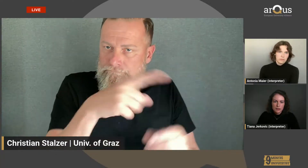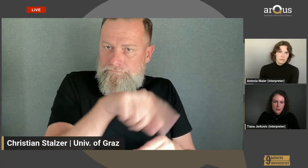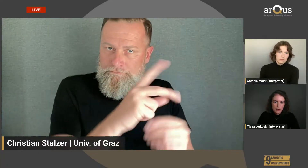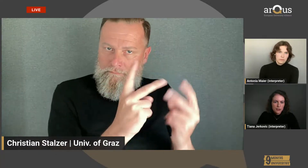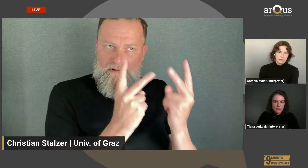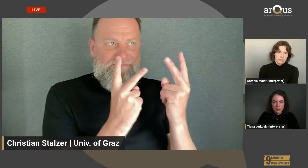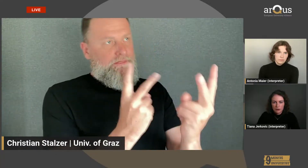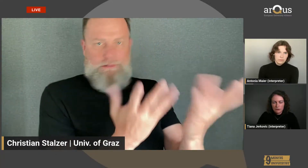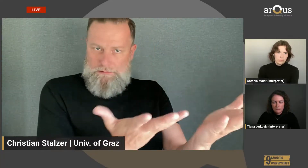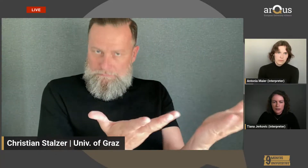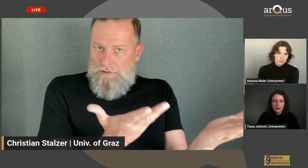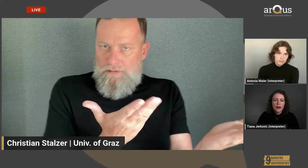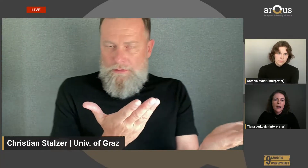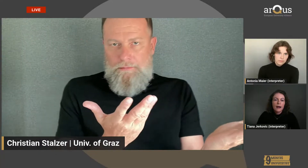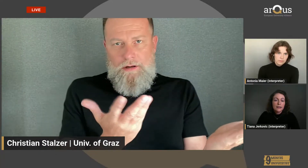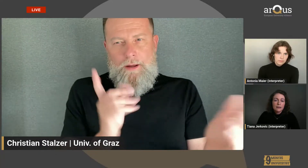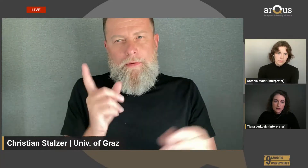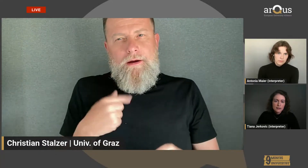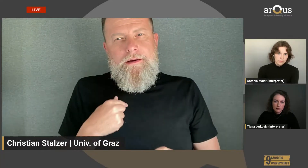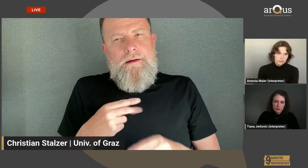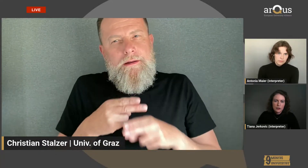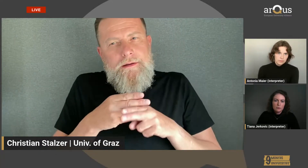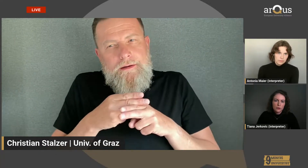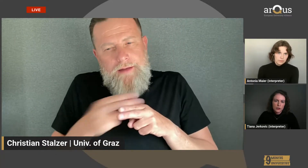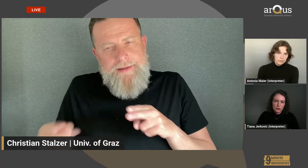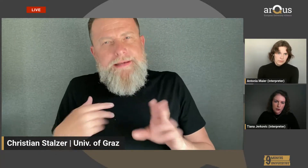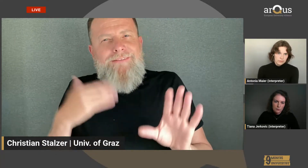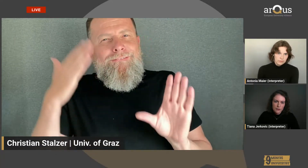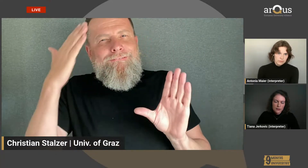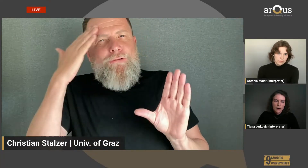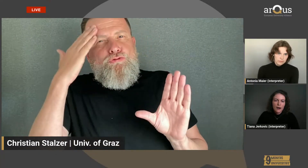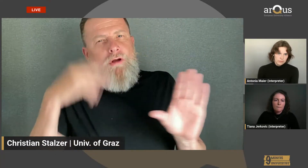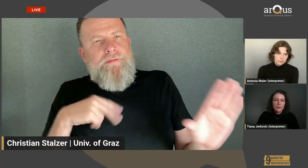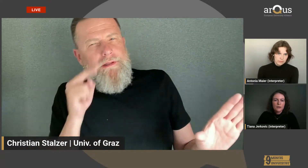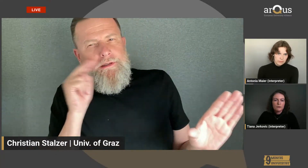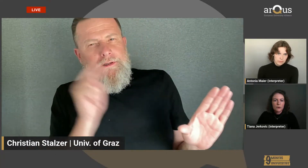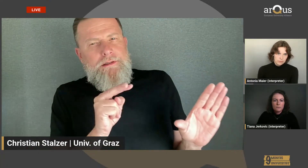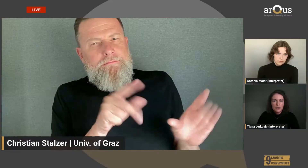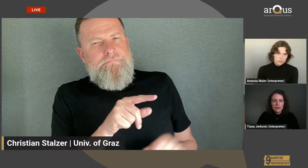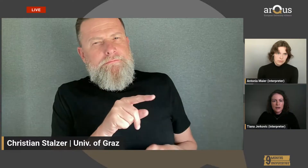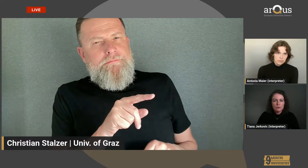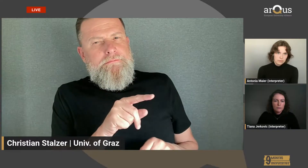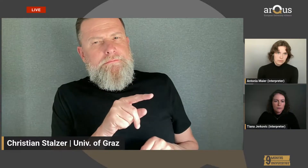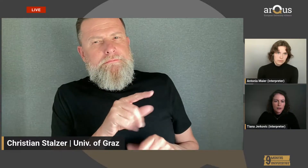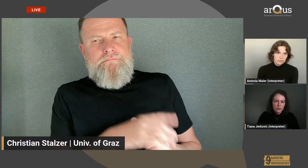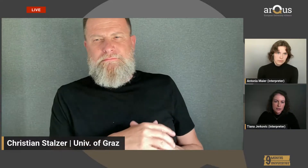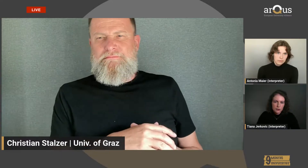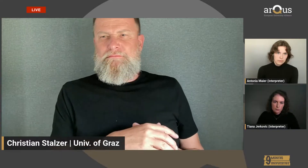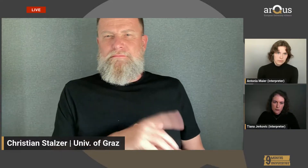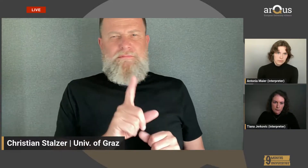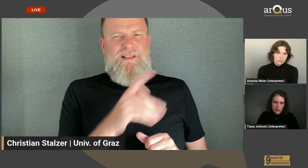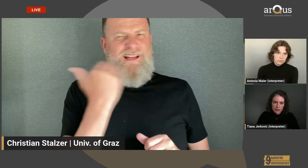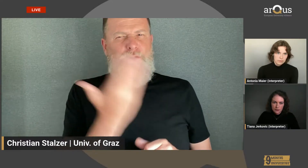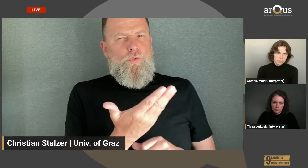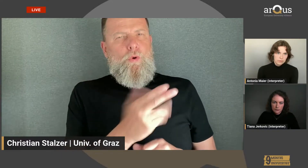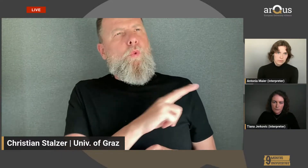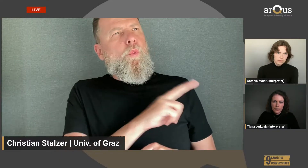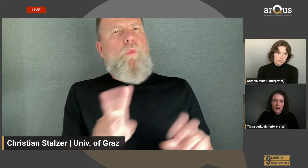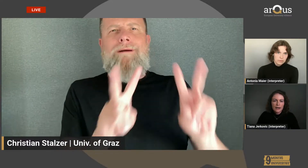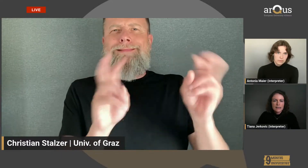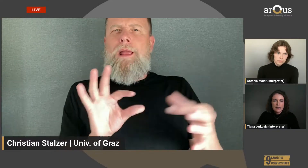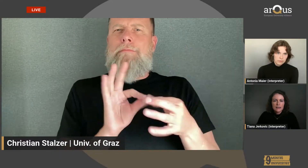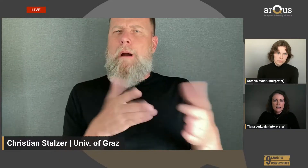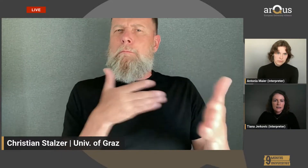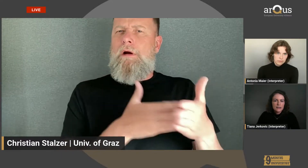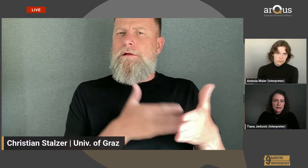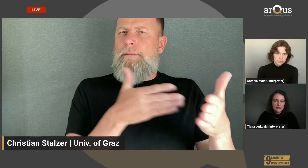about participation and everything. And these are very important terms. But for me, from a research perspective,